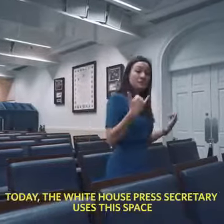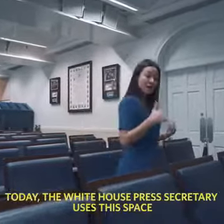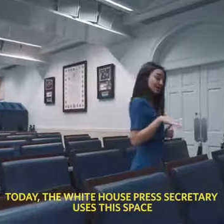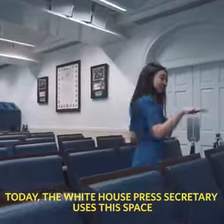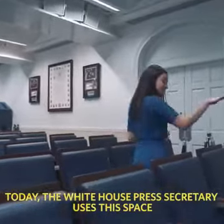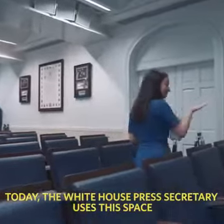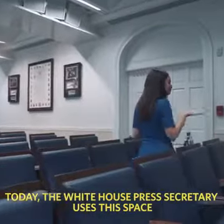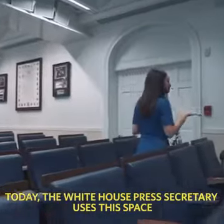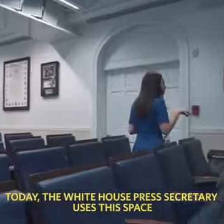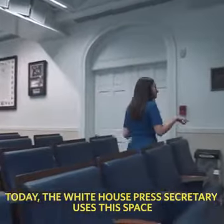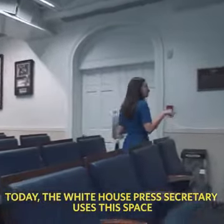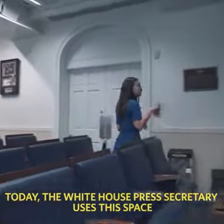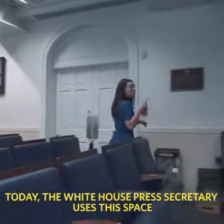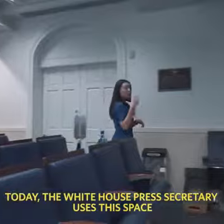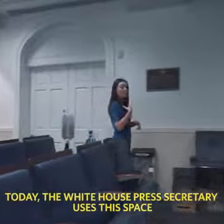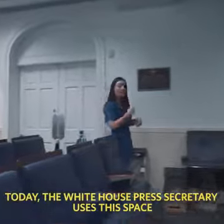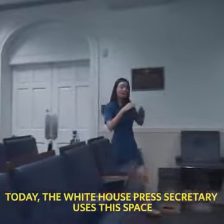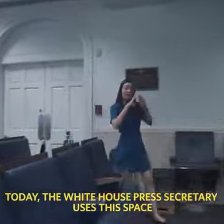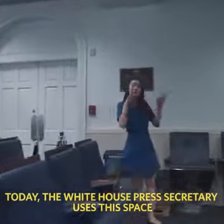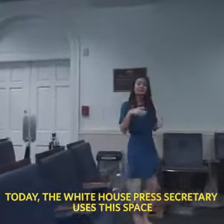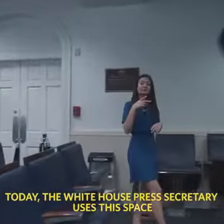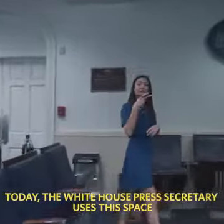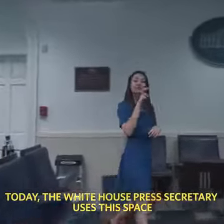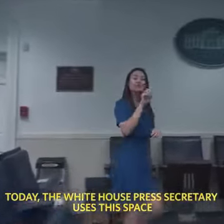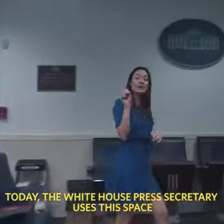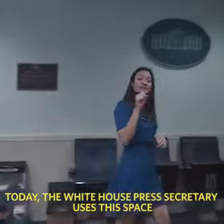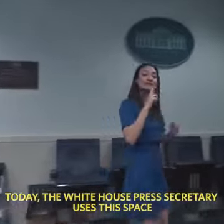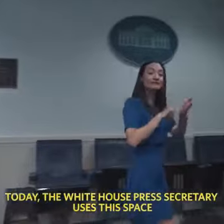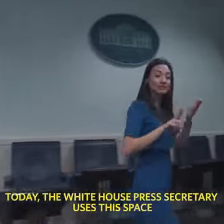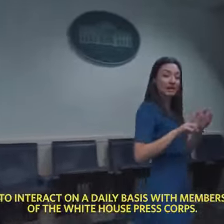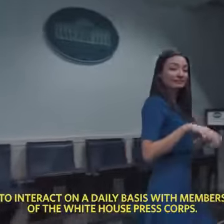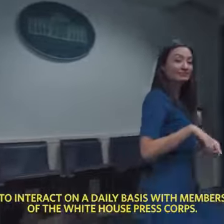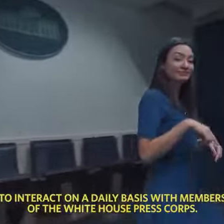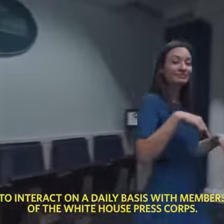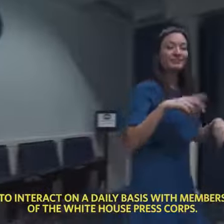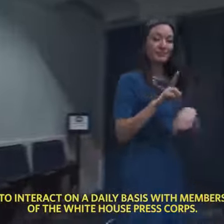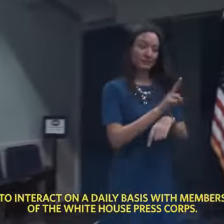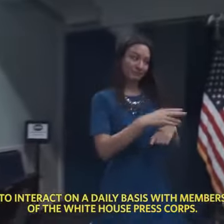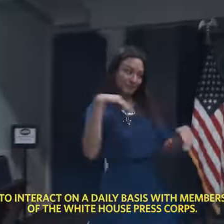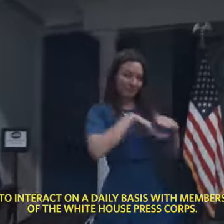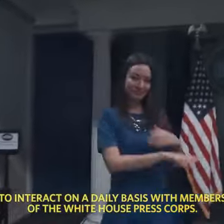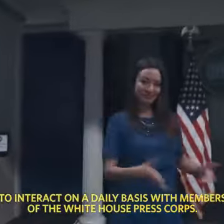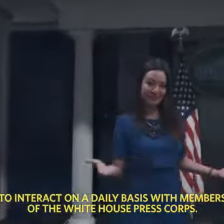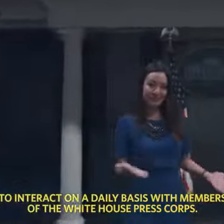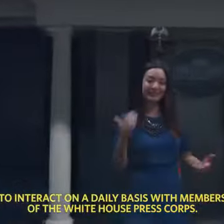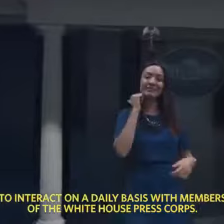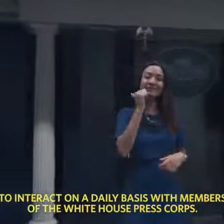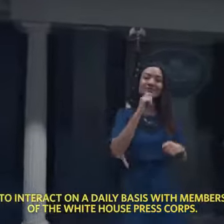Today, the White House press secretary uses this space to interact on a daily basis with members of the White House